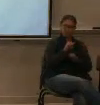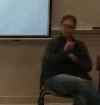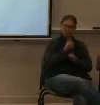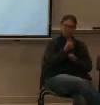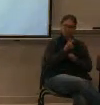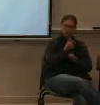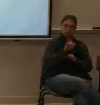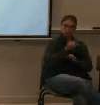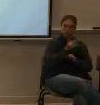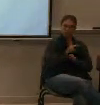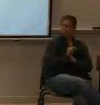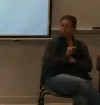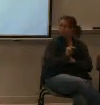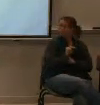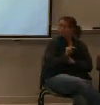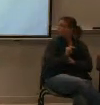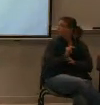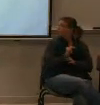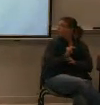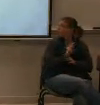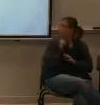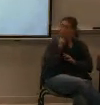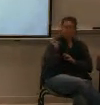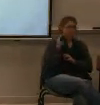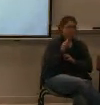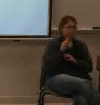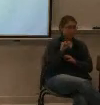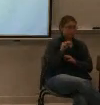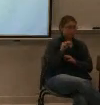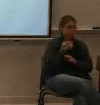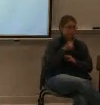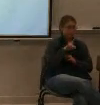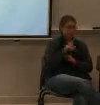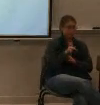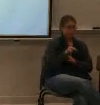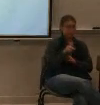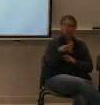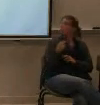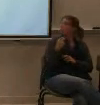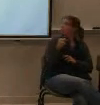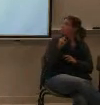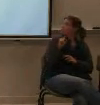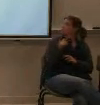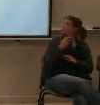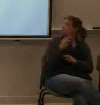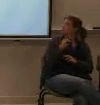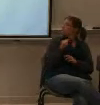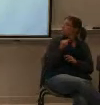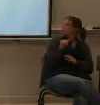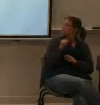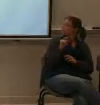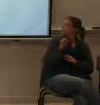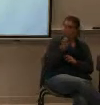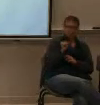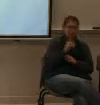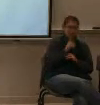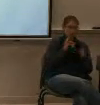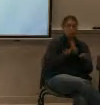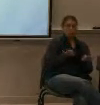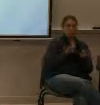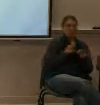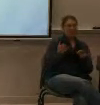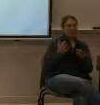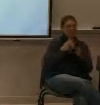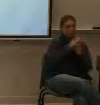mineralization, and for this mineralization, phosphatases are extraordinarily important. Basically things that cleave phosphate